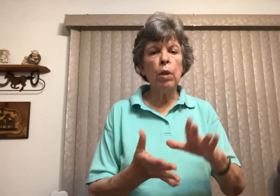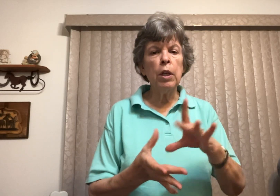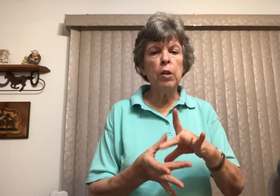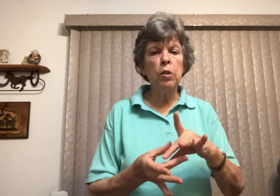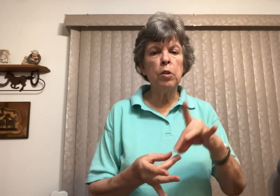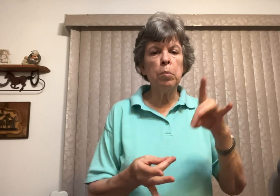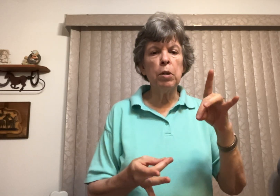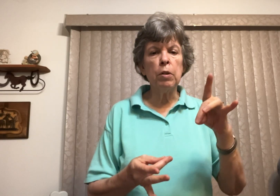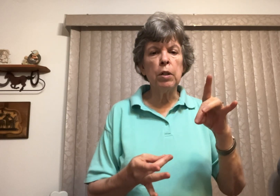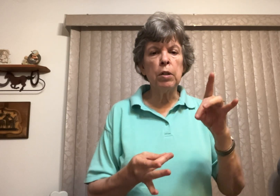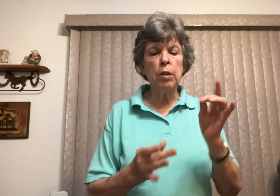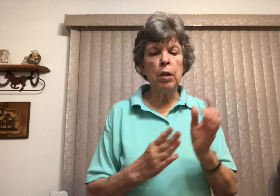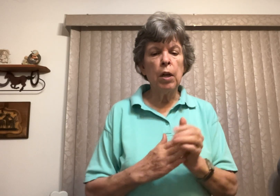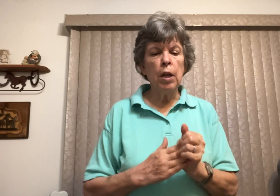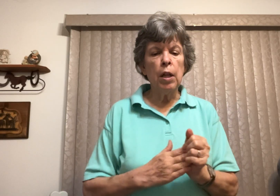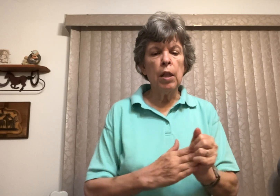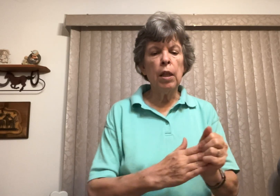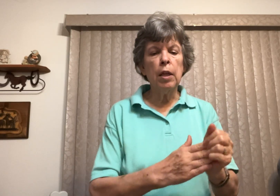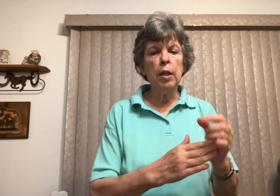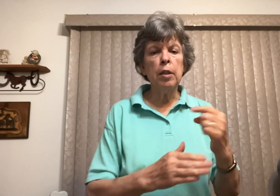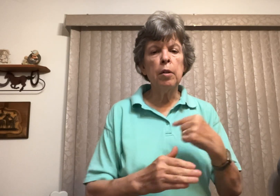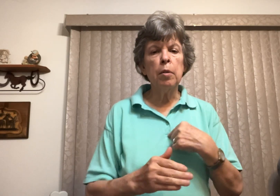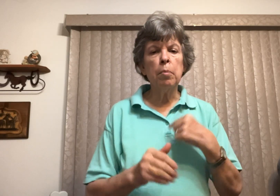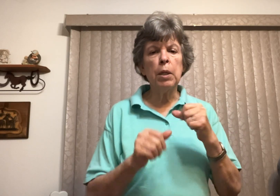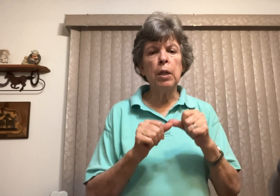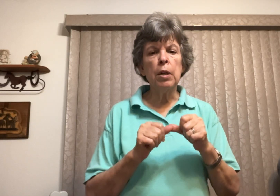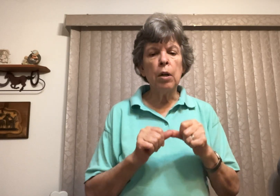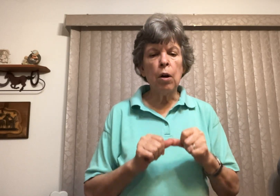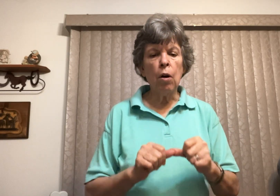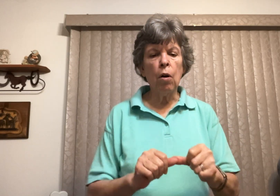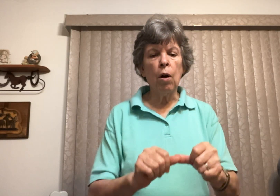Holy Spirit, lead me on.